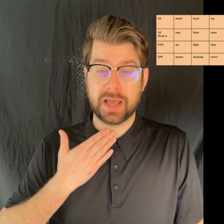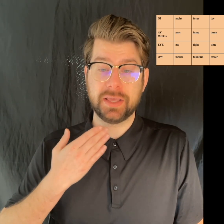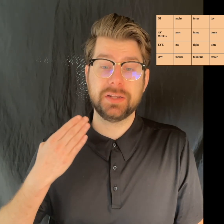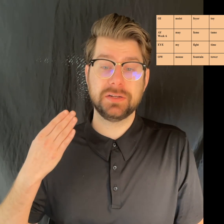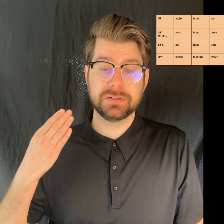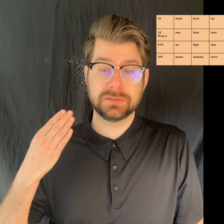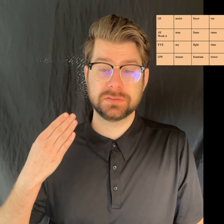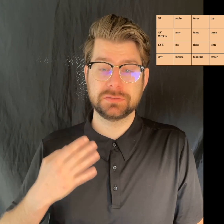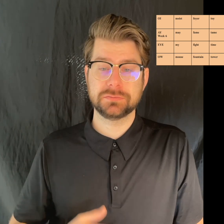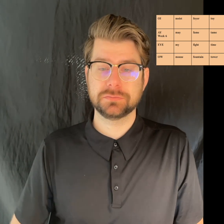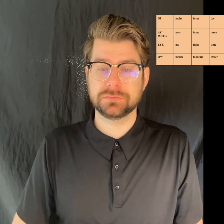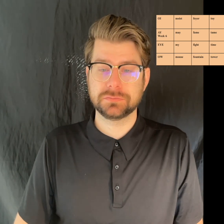vine,